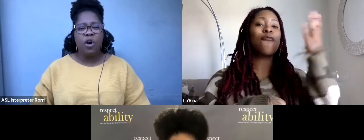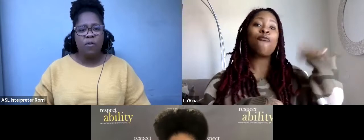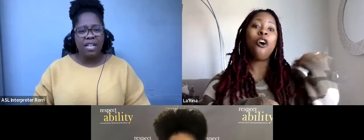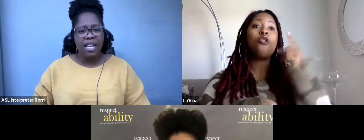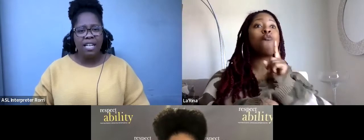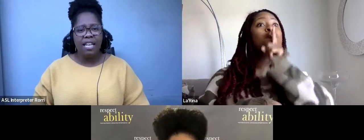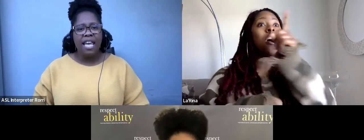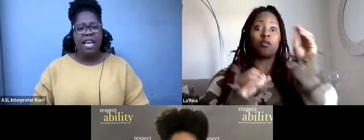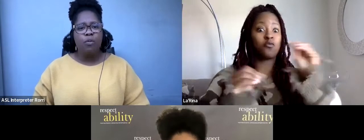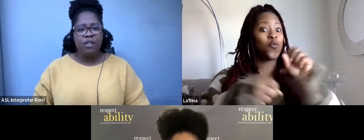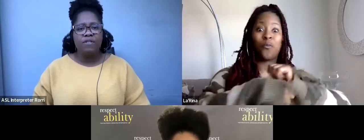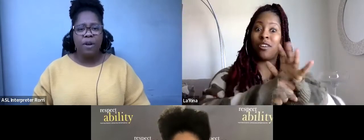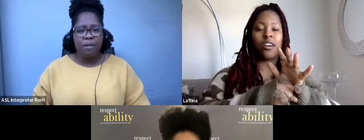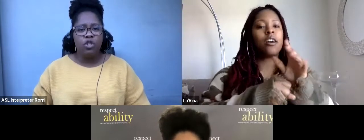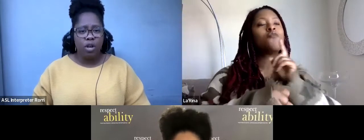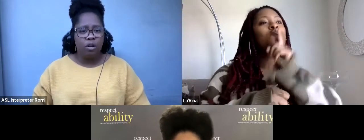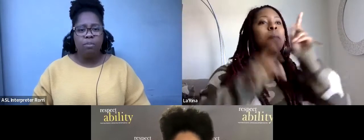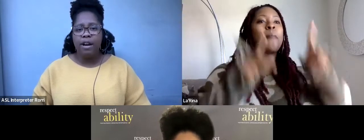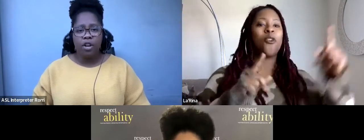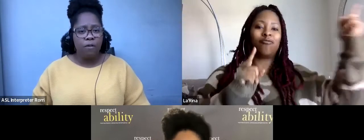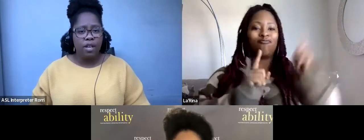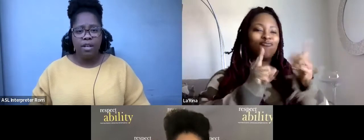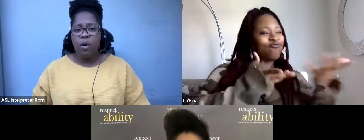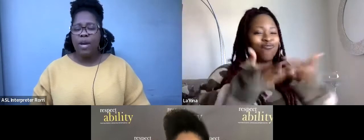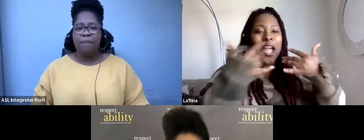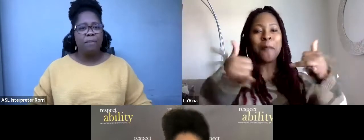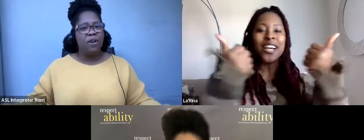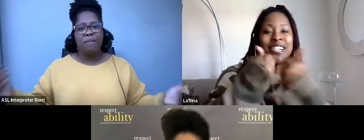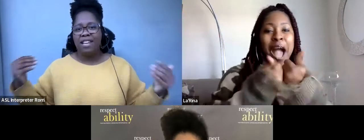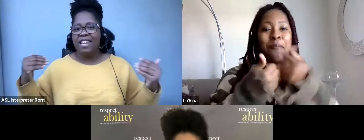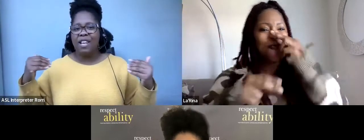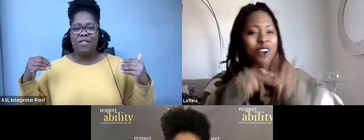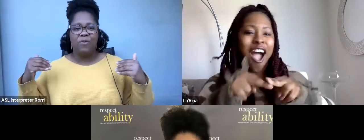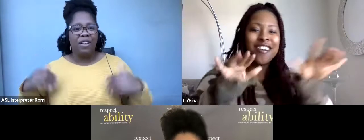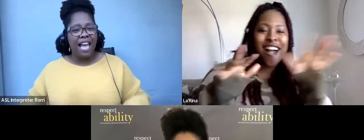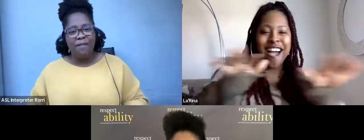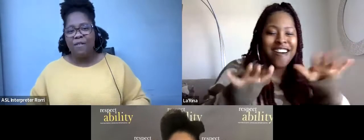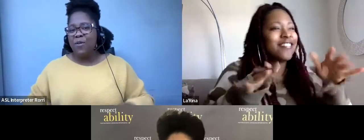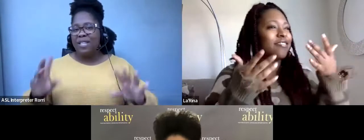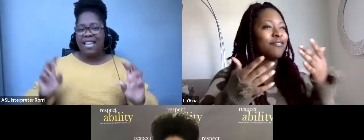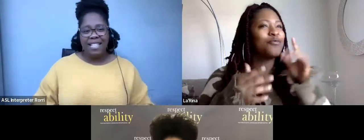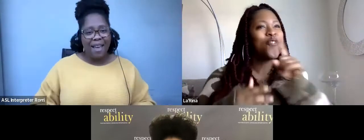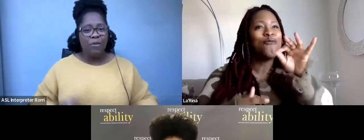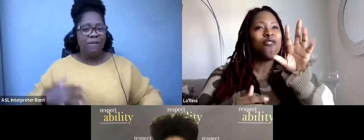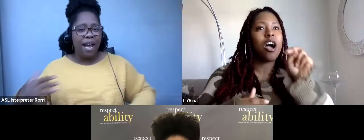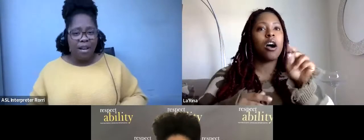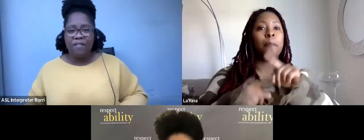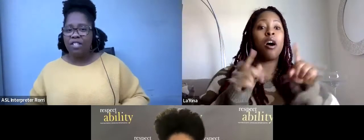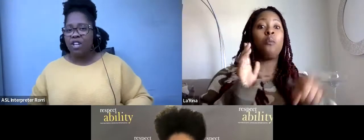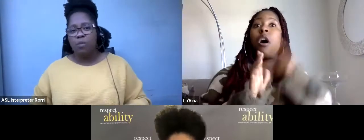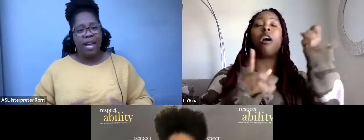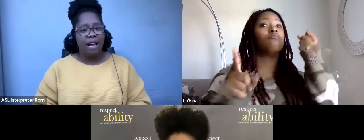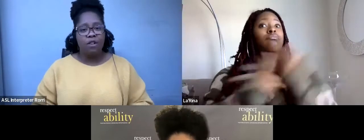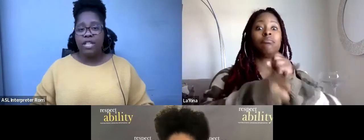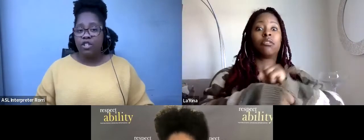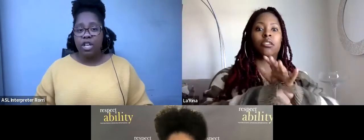once COVID hit, it was very much a struggle. Prior to COVID, we had people come in real life. We sat down, we vibed off of each